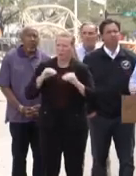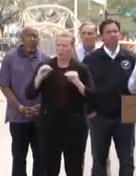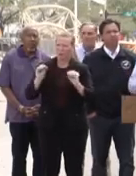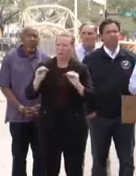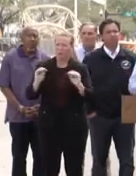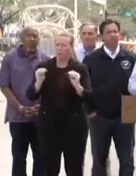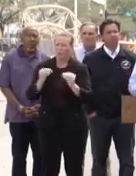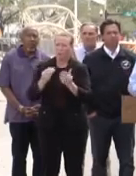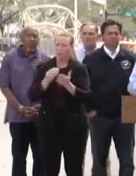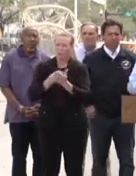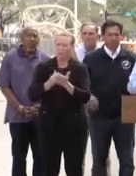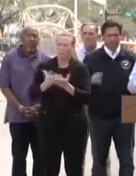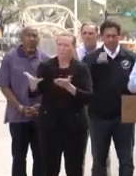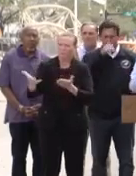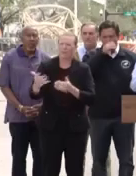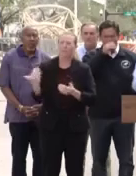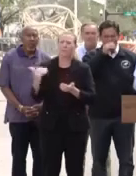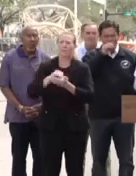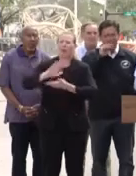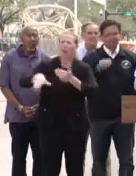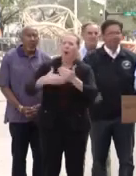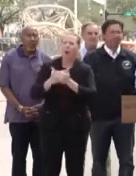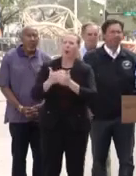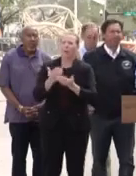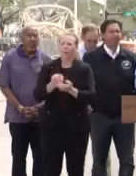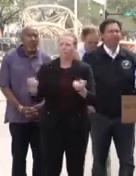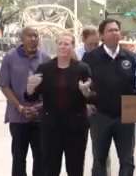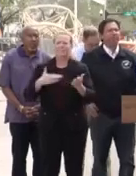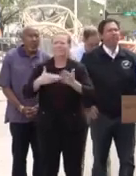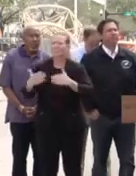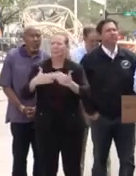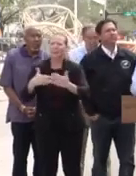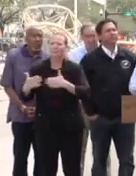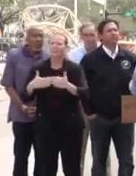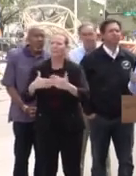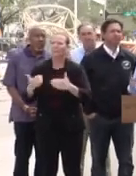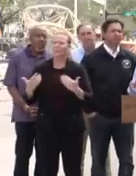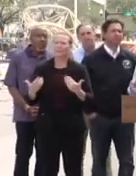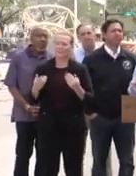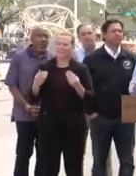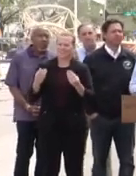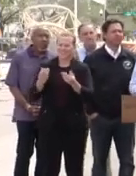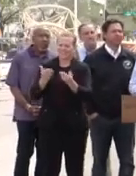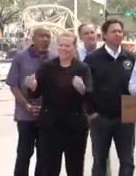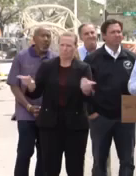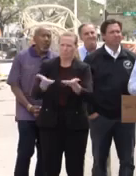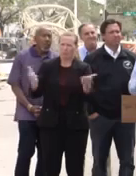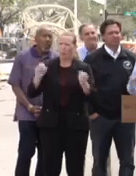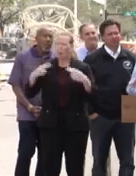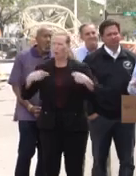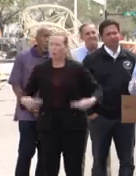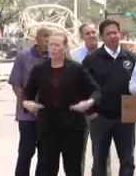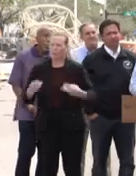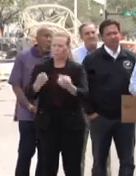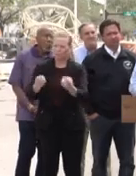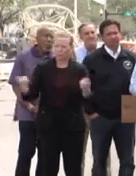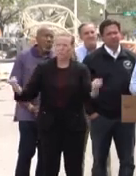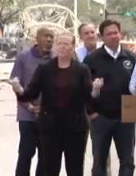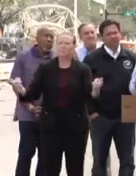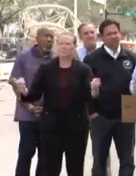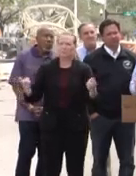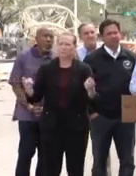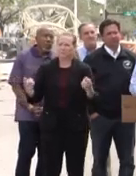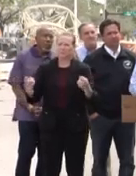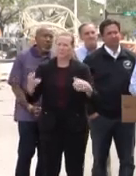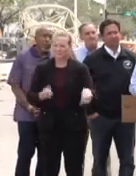again, all of our resources, whether they were tangible resources or they were human resources, were taken out of Tropicana Field